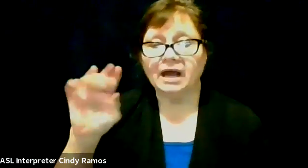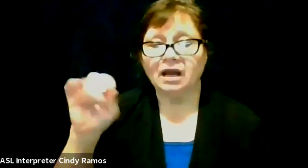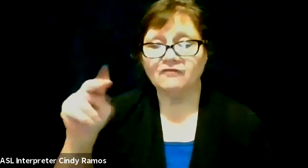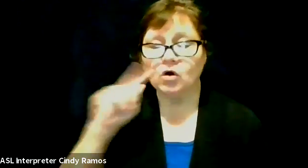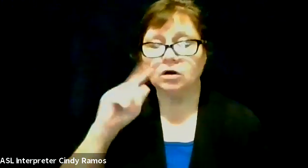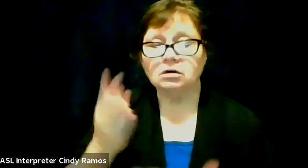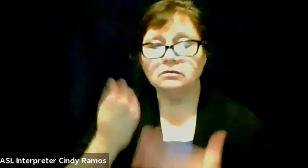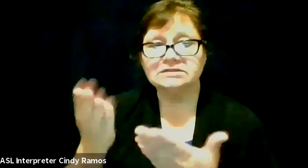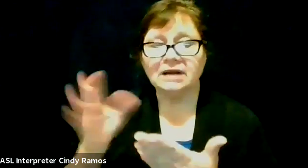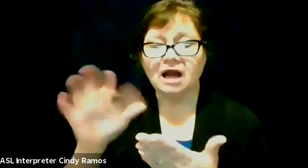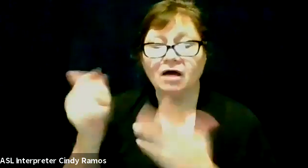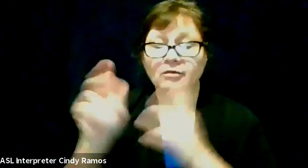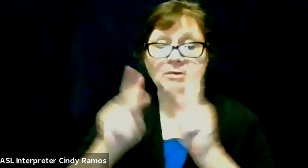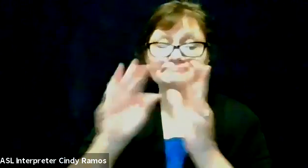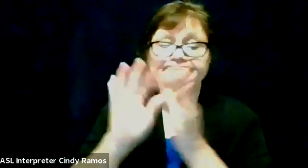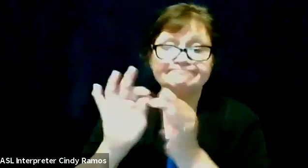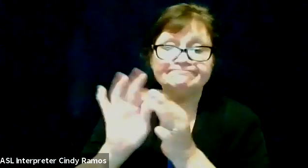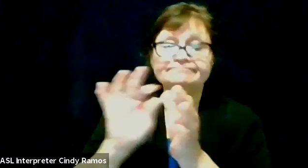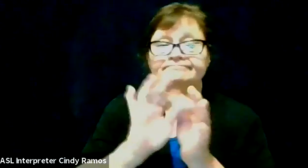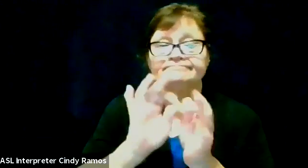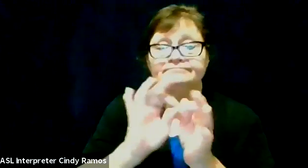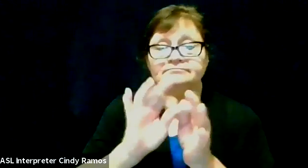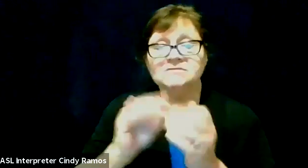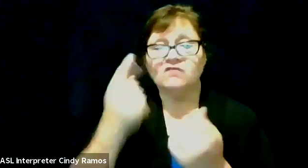for other members chiming in, and certainly the conversation this evening.